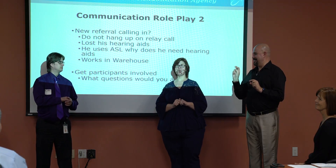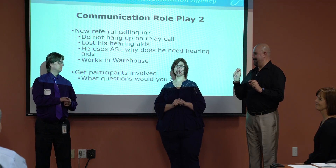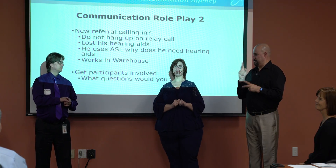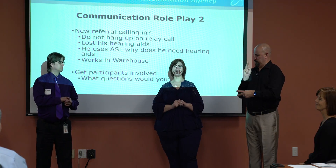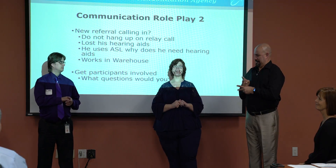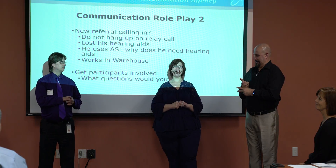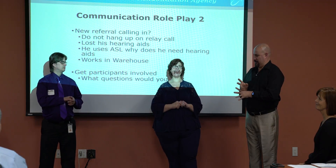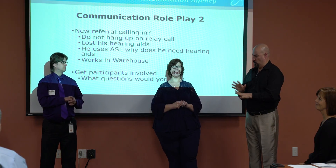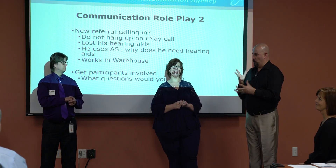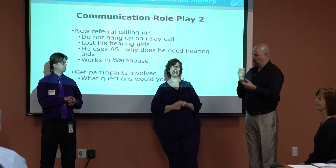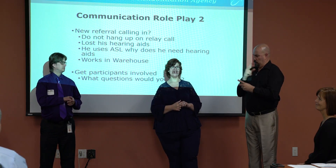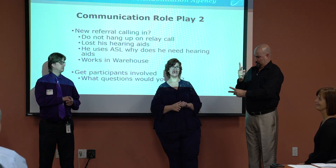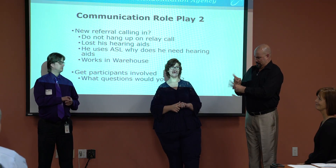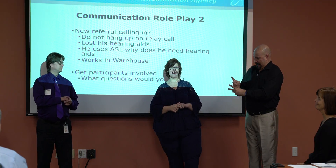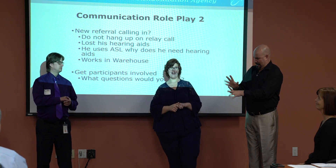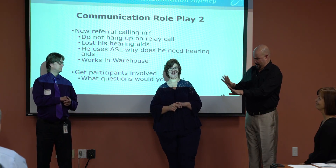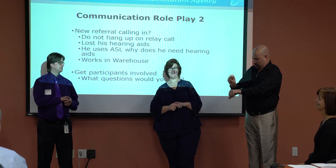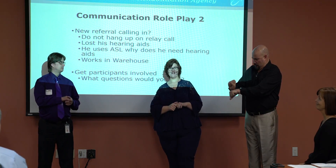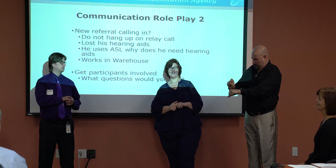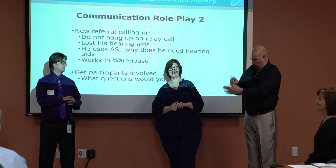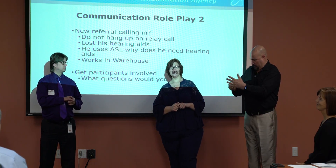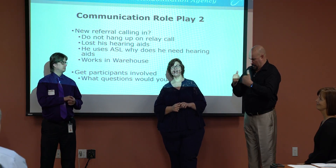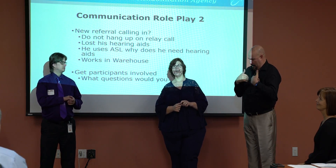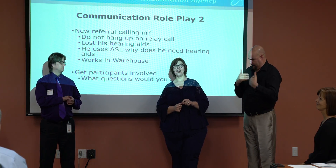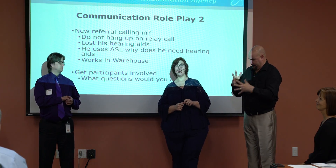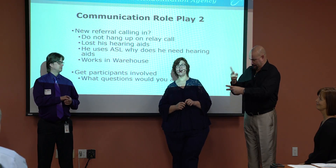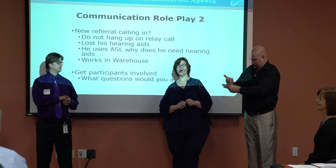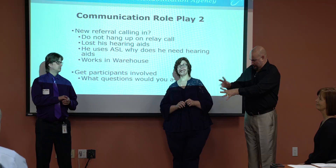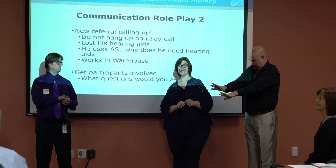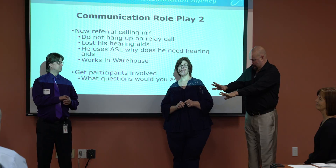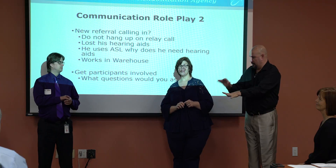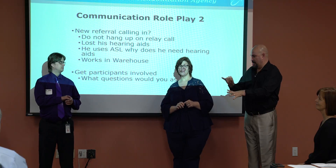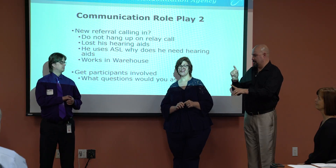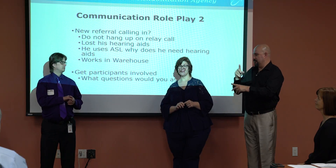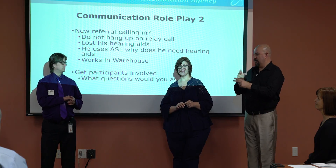this person to retain the job they have.